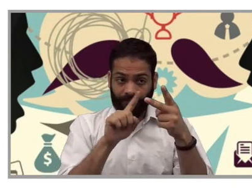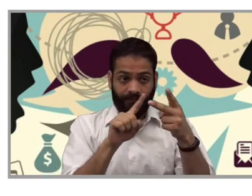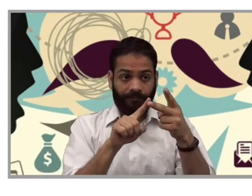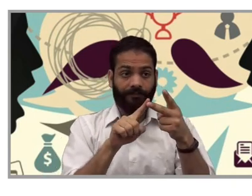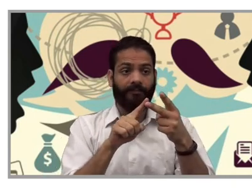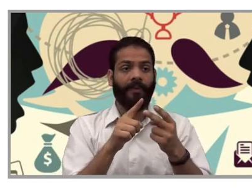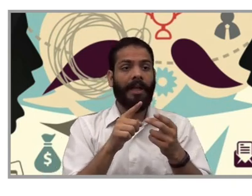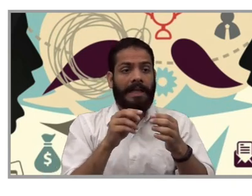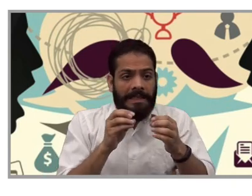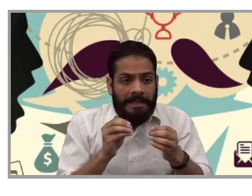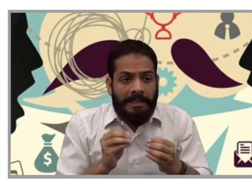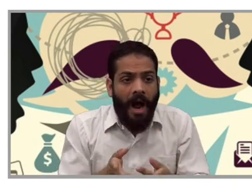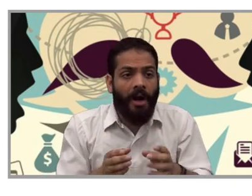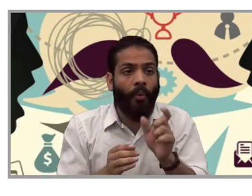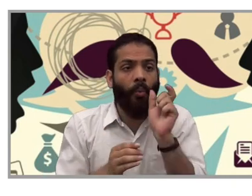sequence.